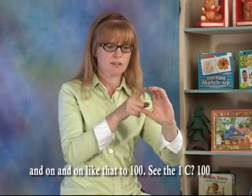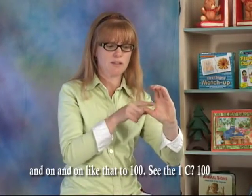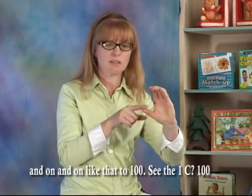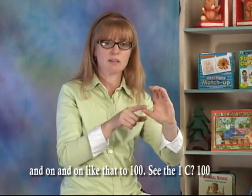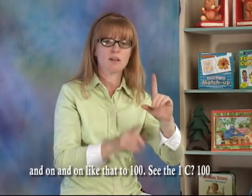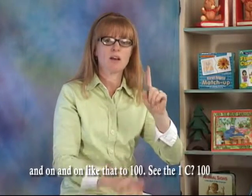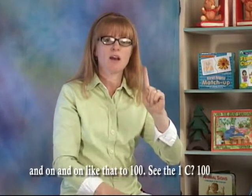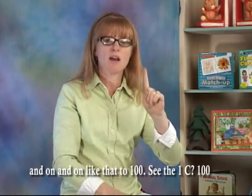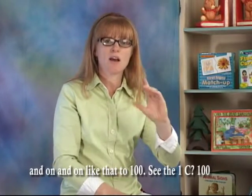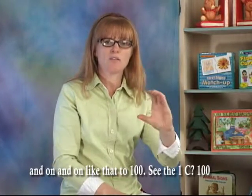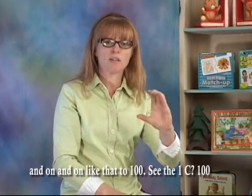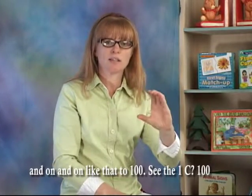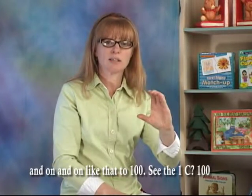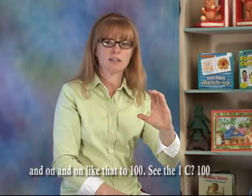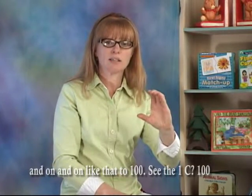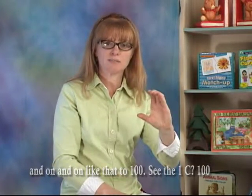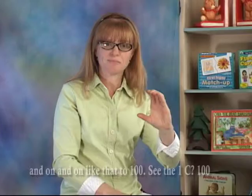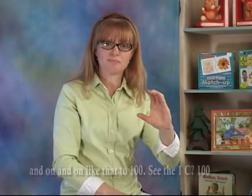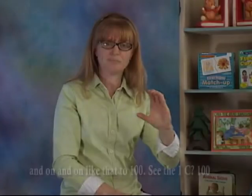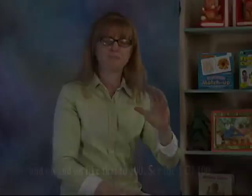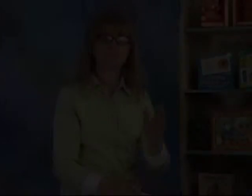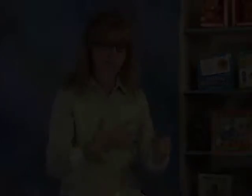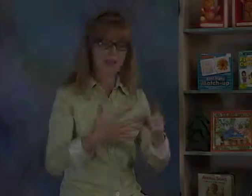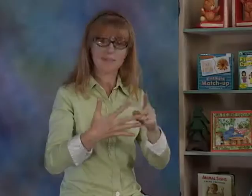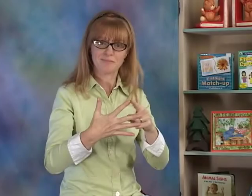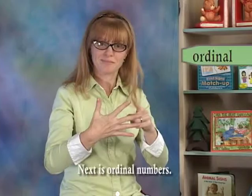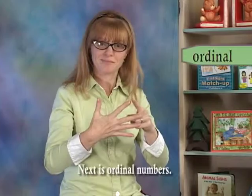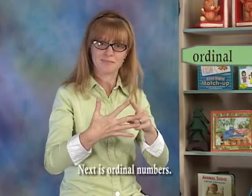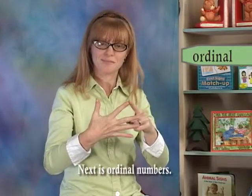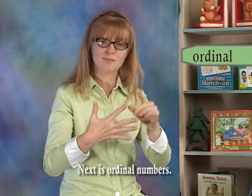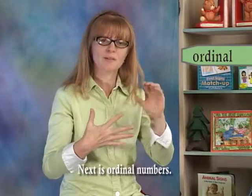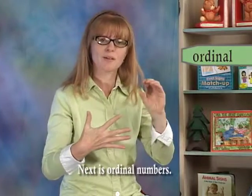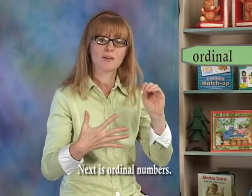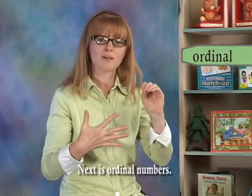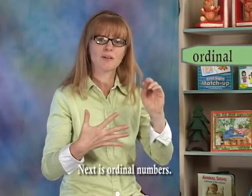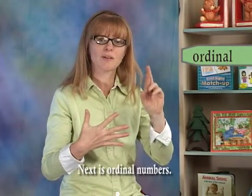100. See the 1C? 100.